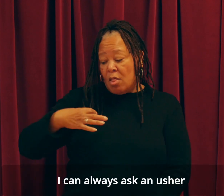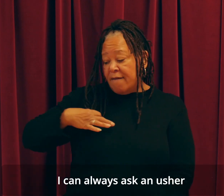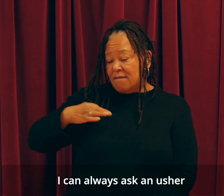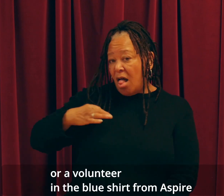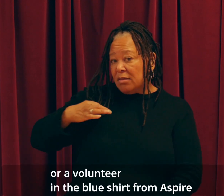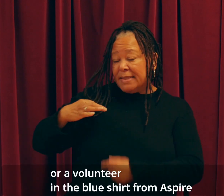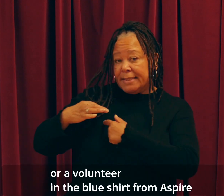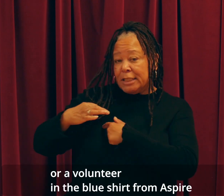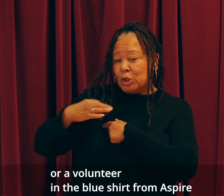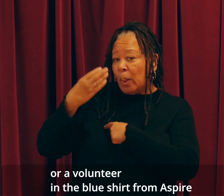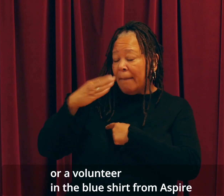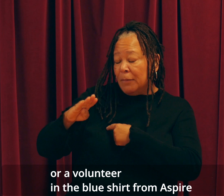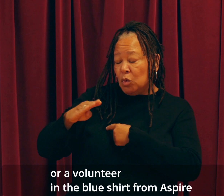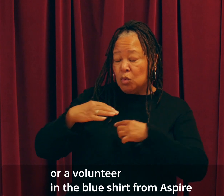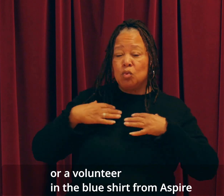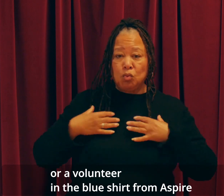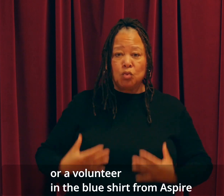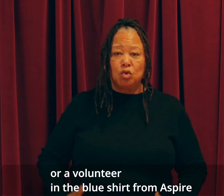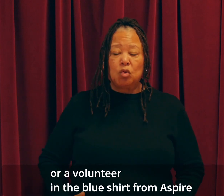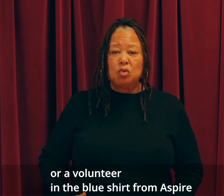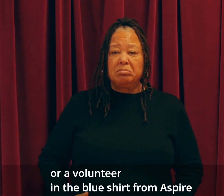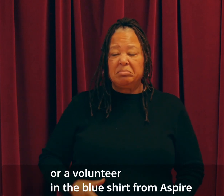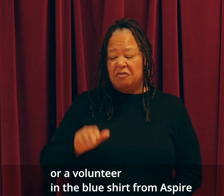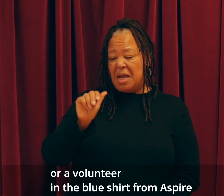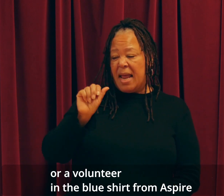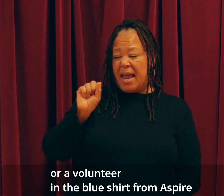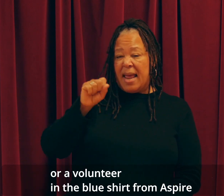an usher or a volunteer in the blue shirt from Aspire